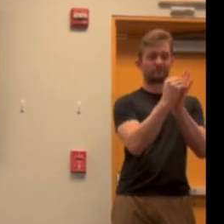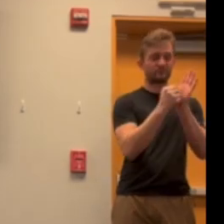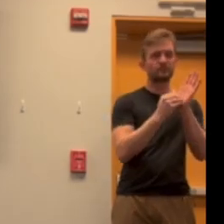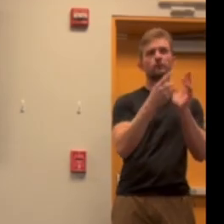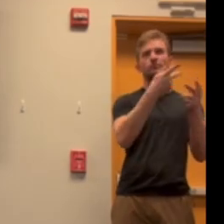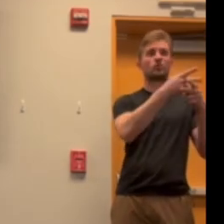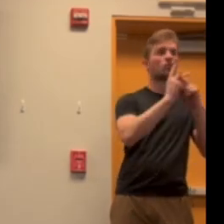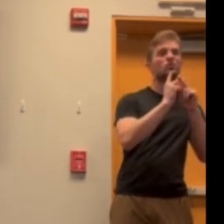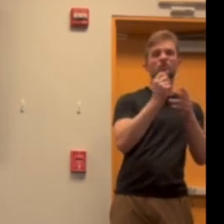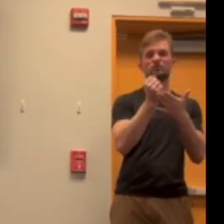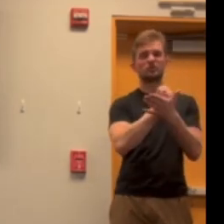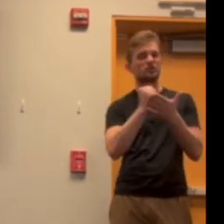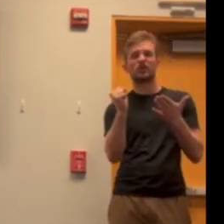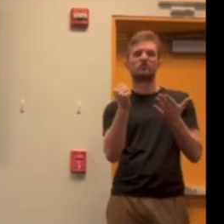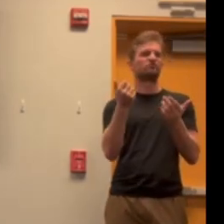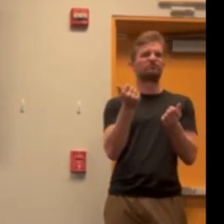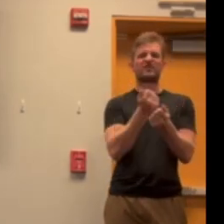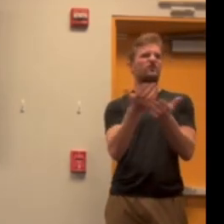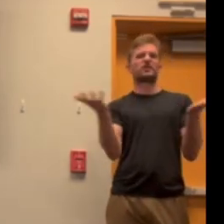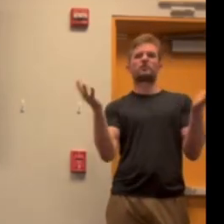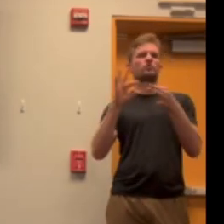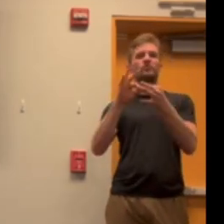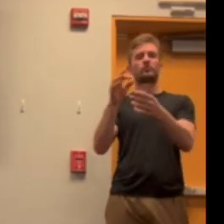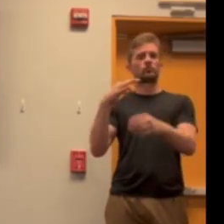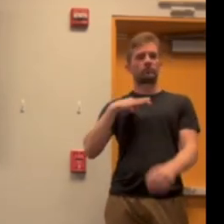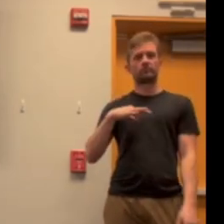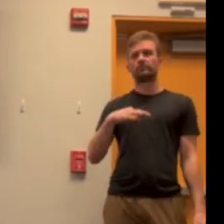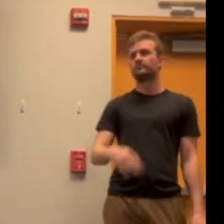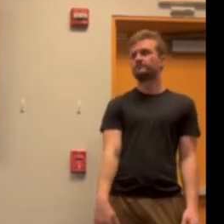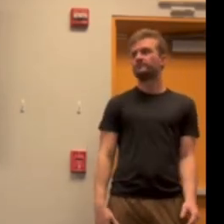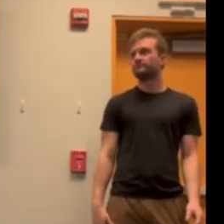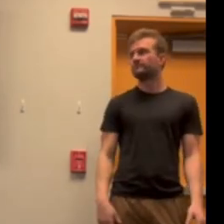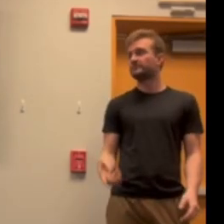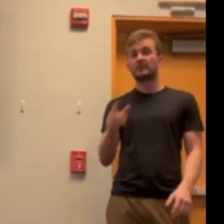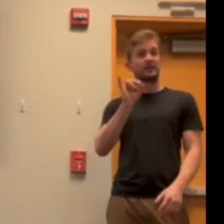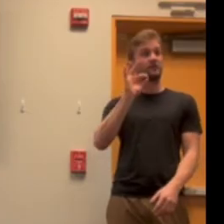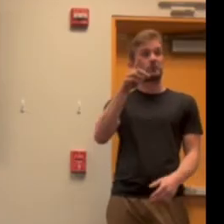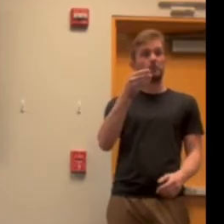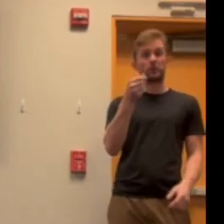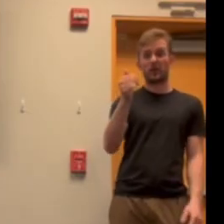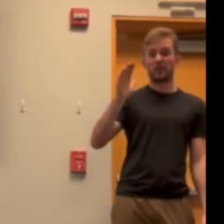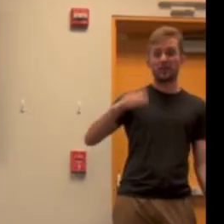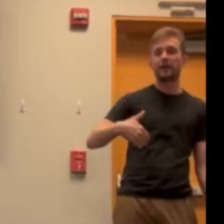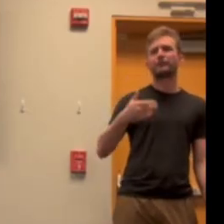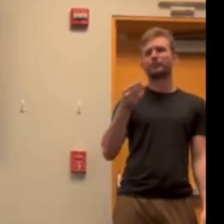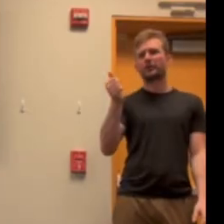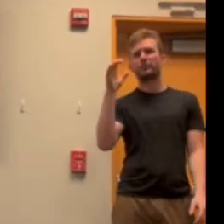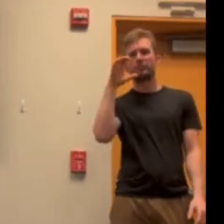to show up on the credit reports. Missed payments, late payments, car